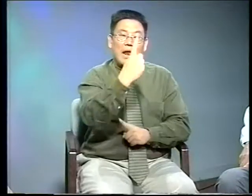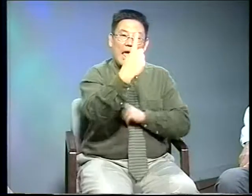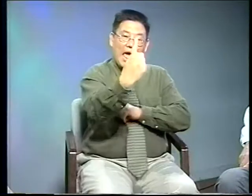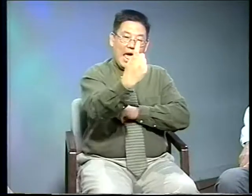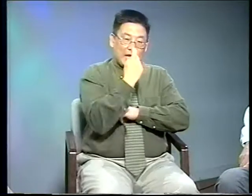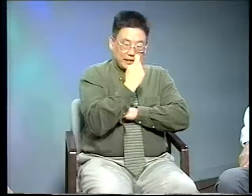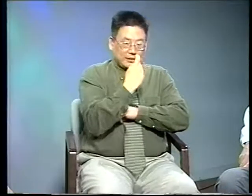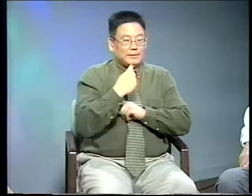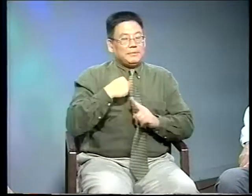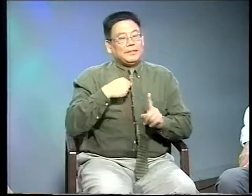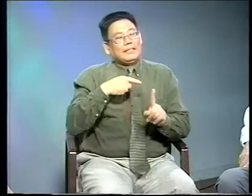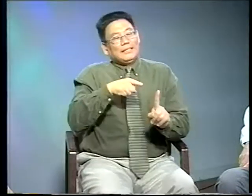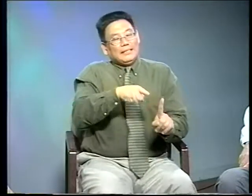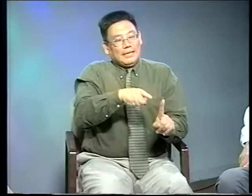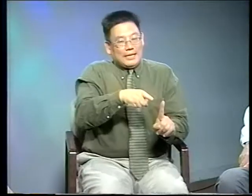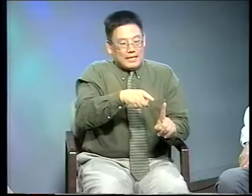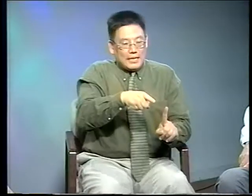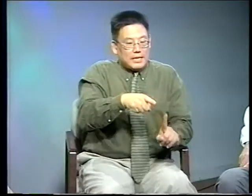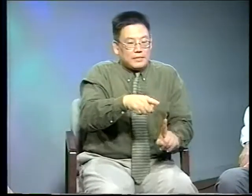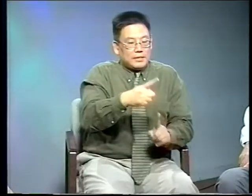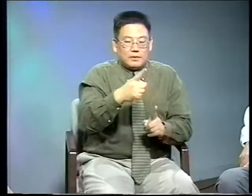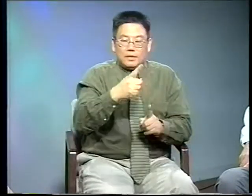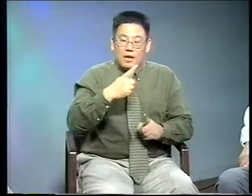had one person that came up and asked me.